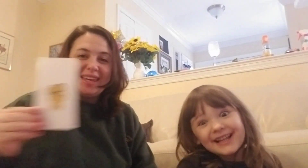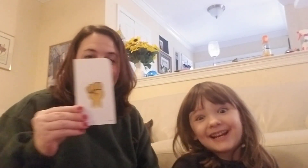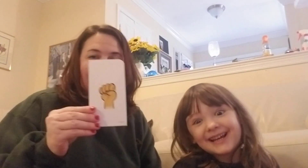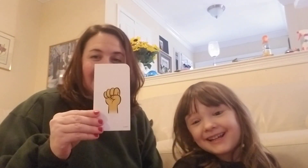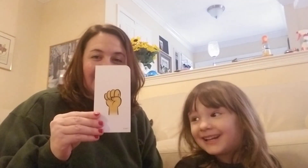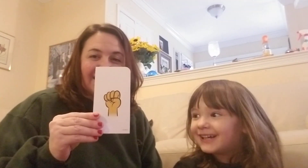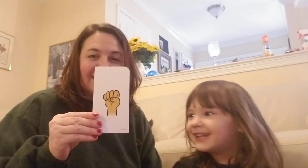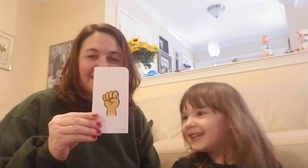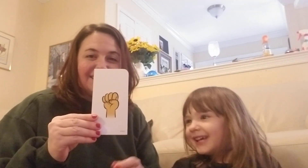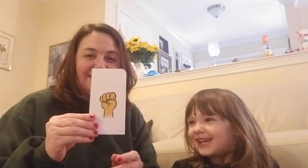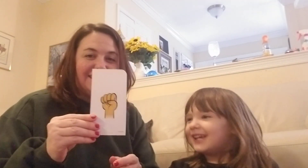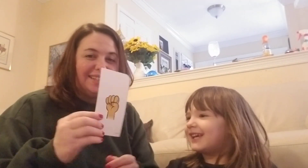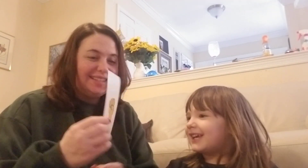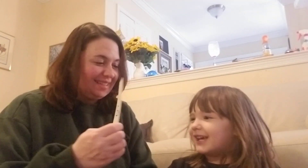E. E.